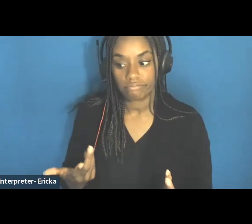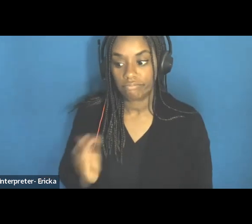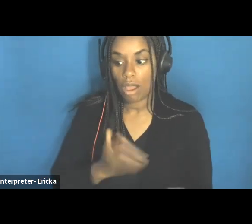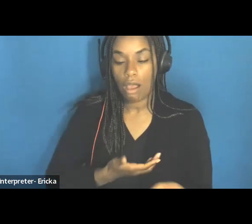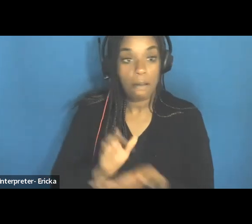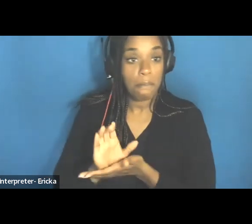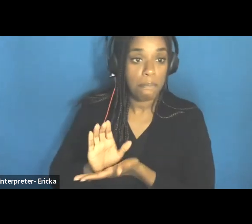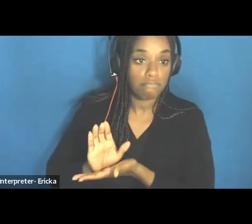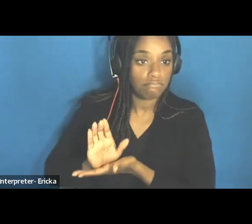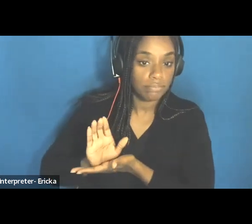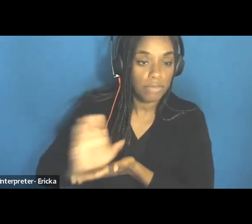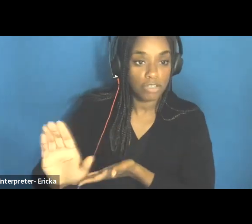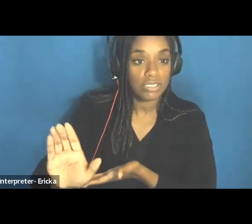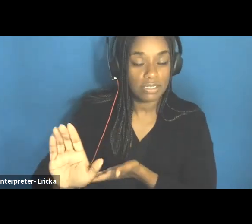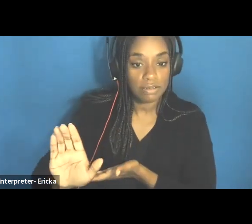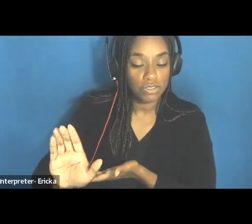not by